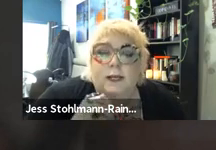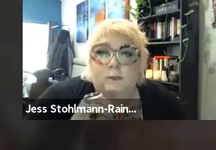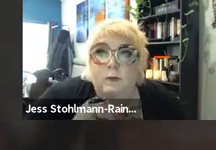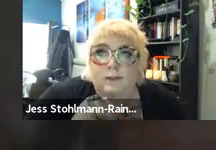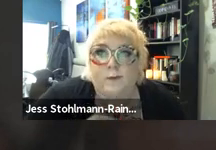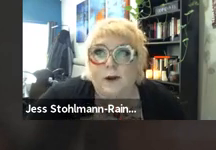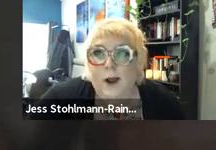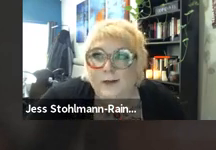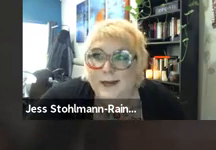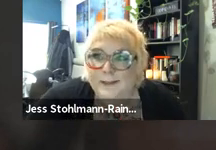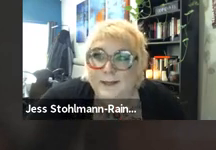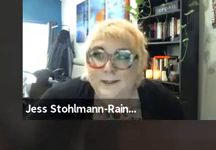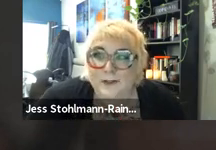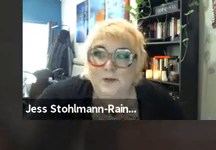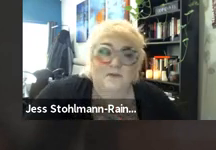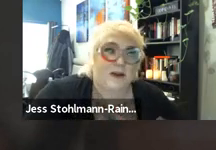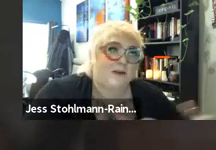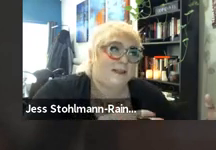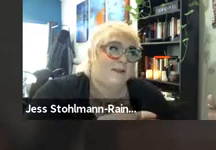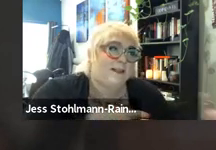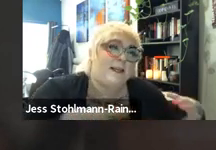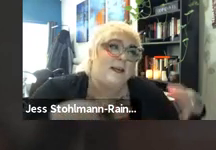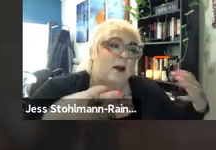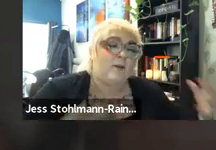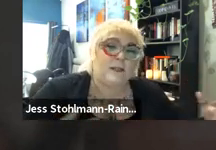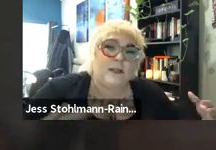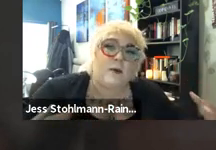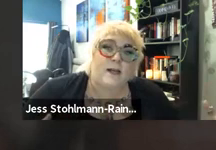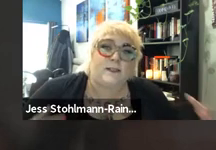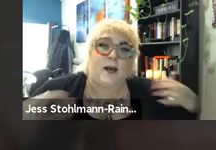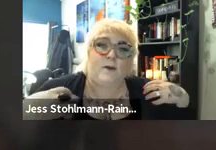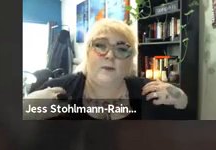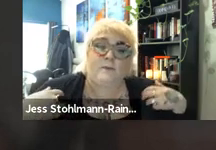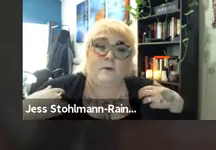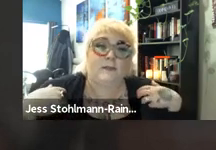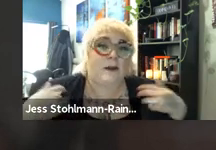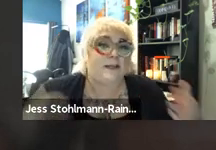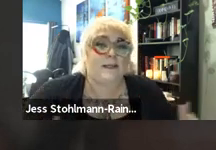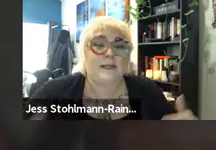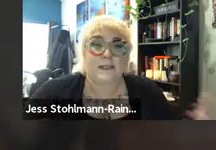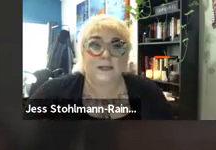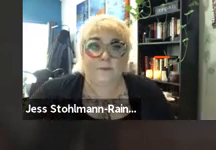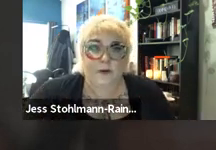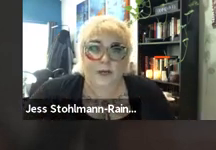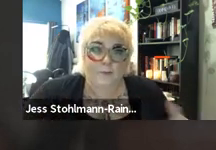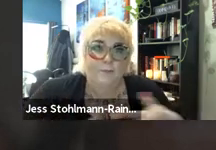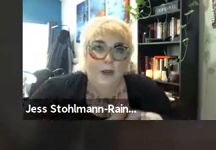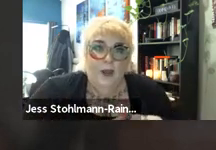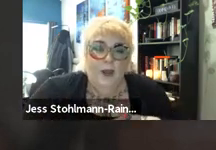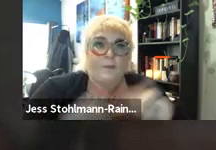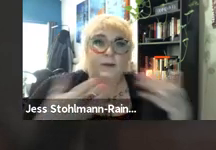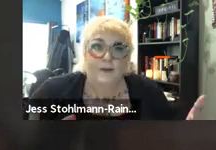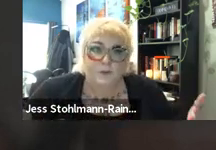get interesting is when we start bureaucratizing a social movement right so this originally was um people responding to needs in the community